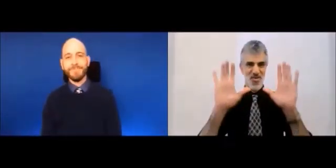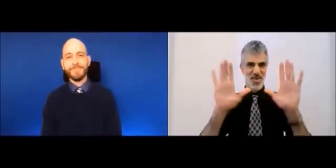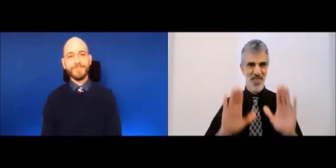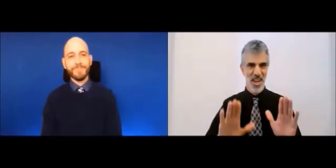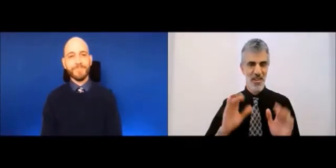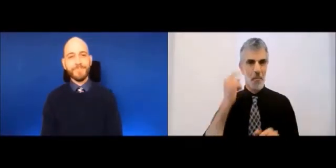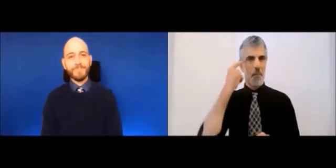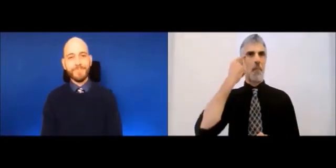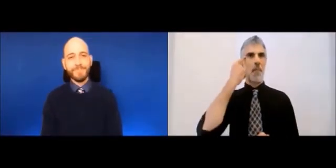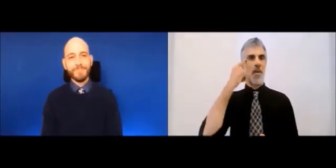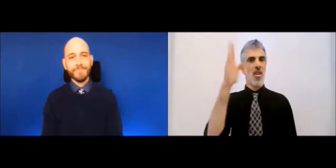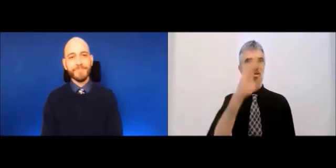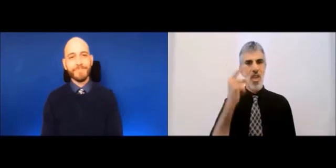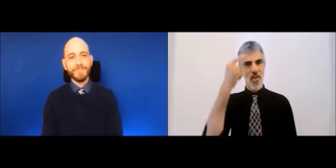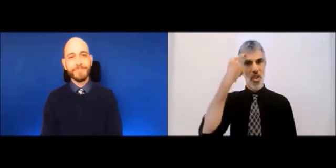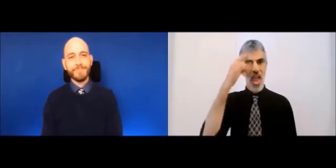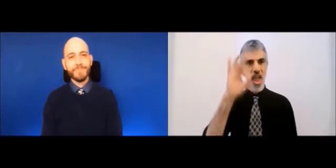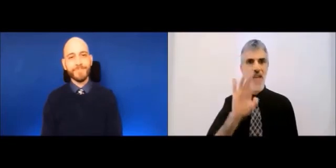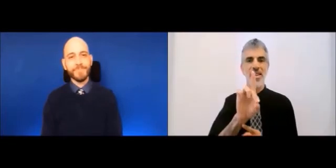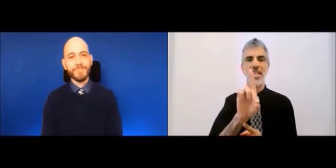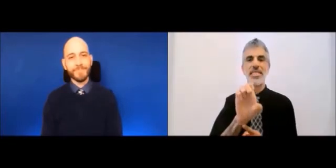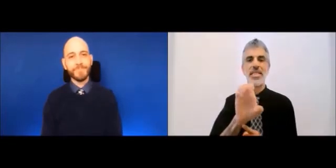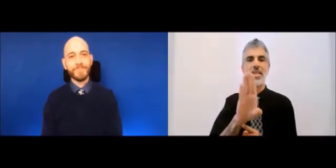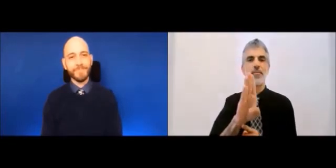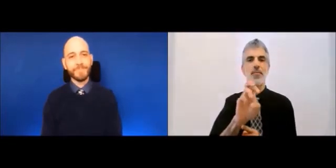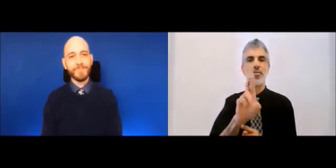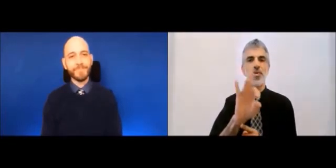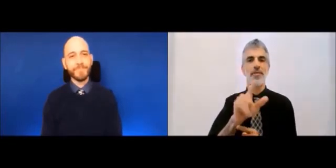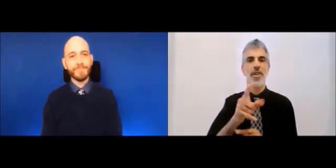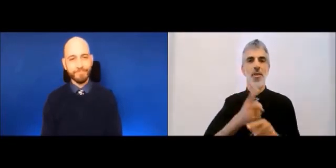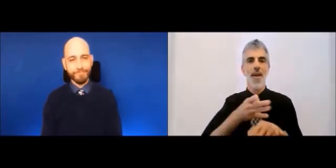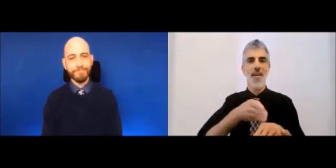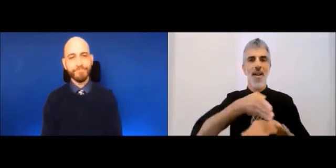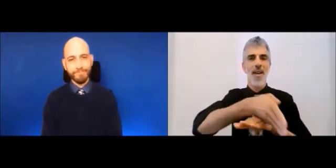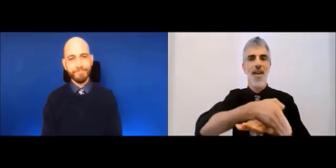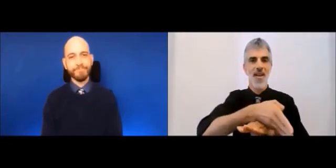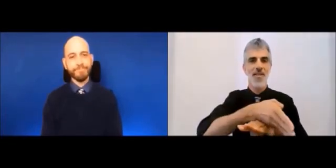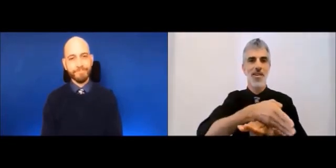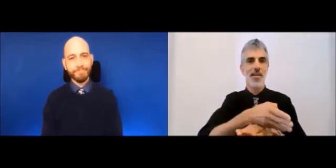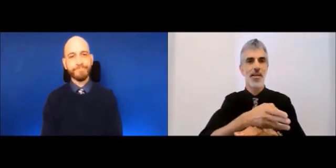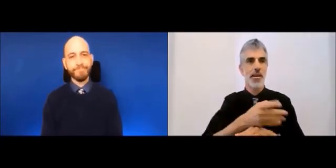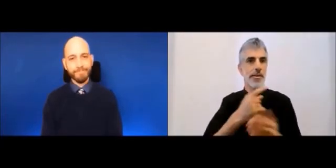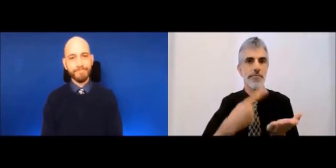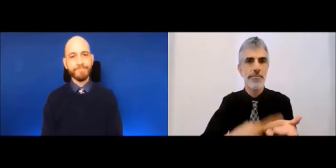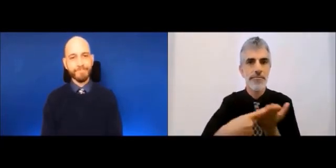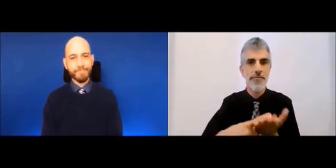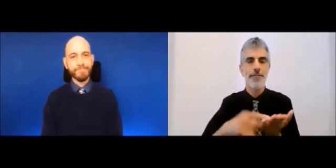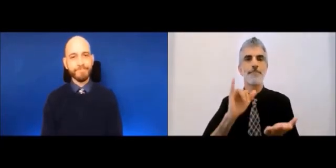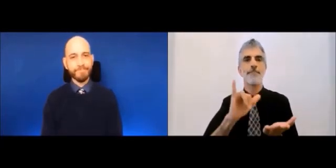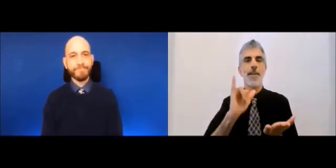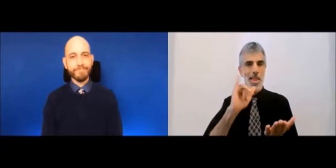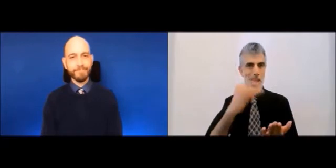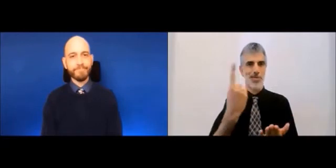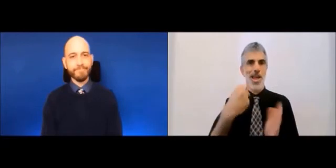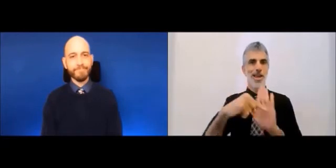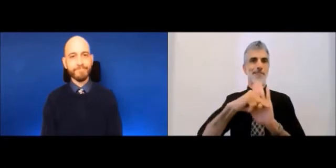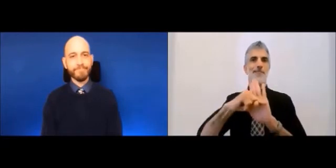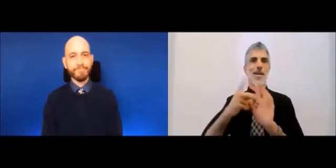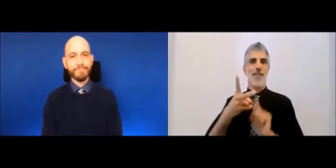That's a wonderful point. I never thought about debriefing afterwards. That is one of the negative factors about VRI